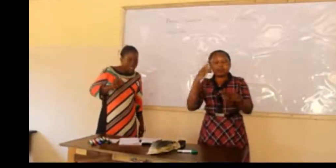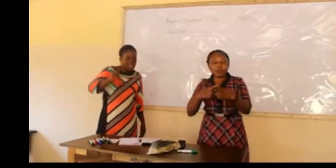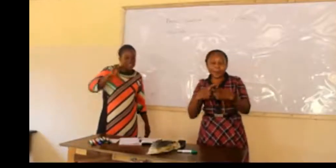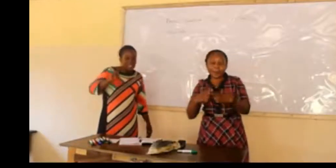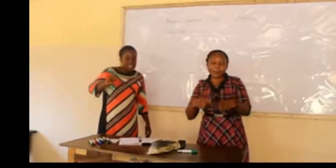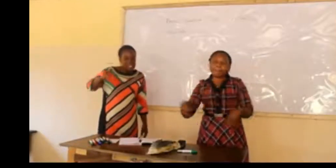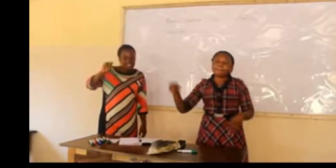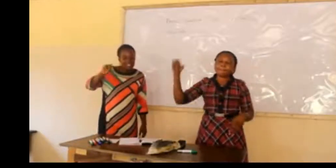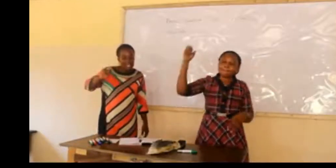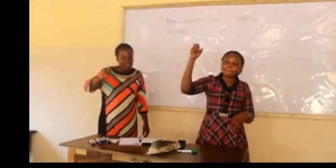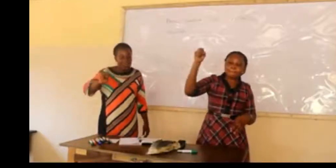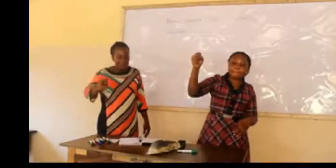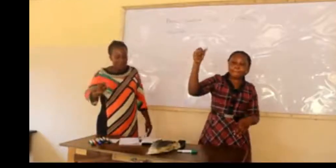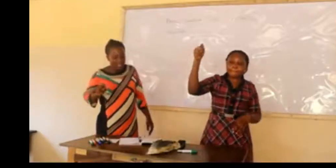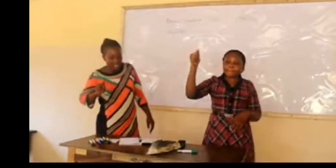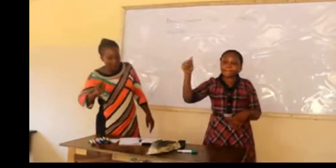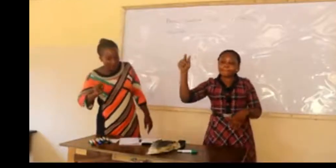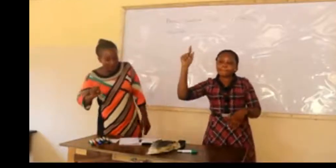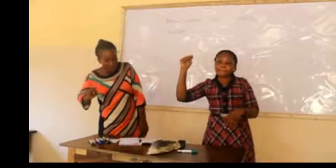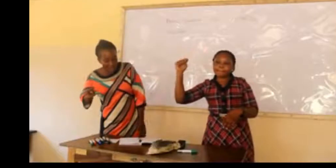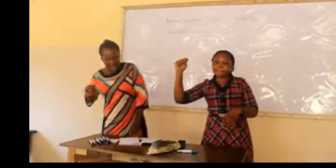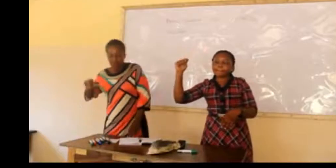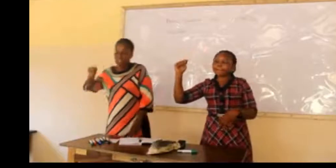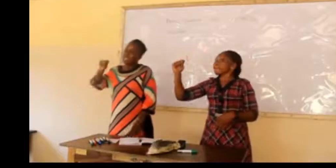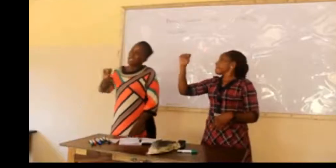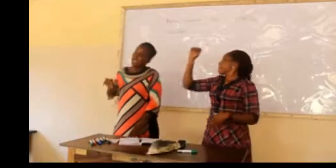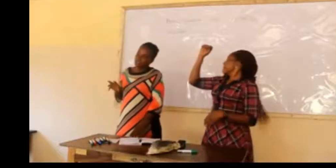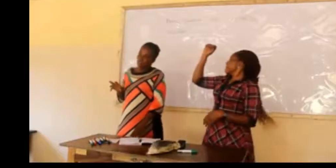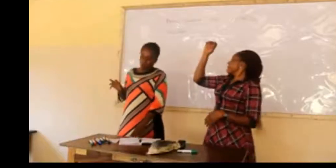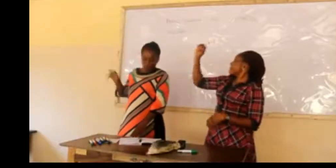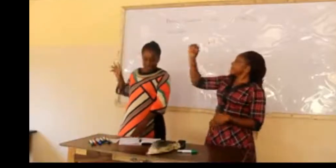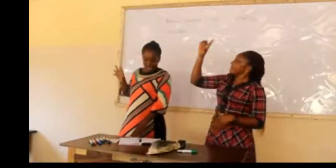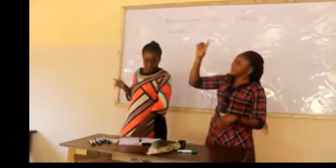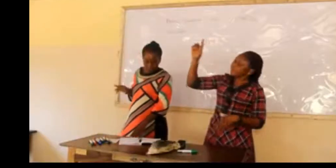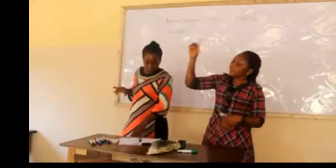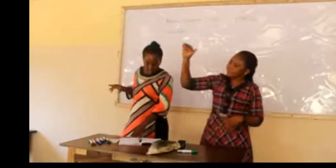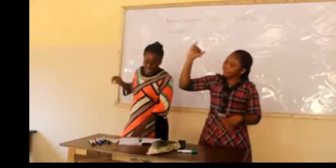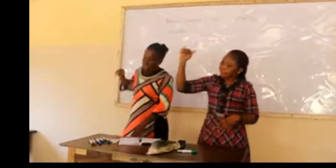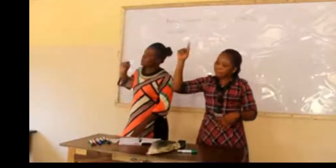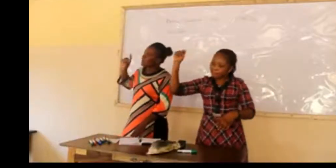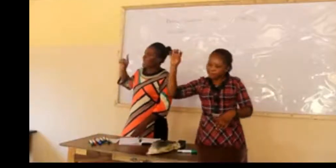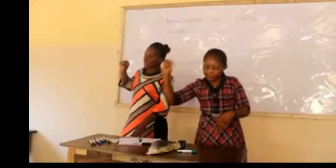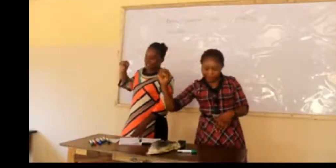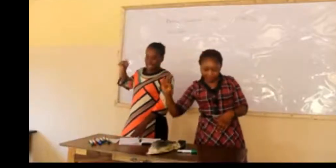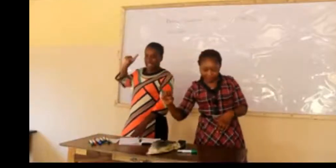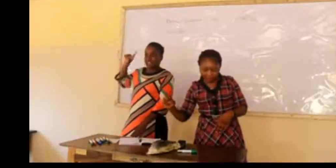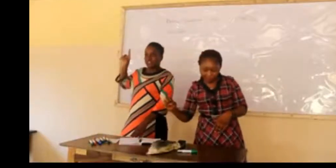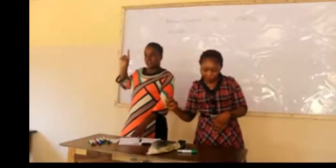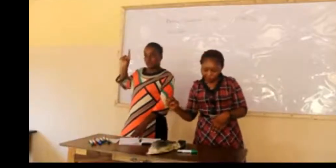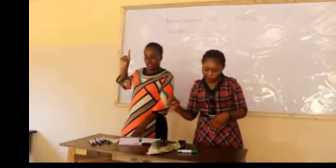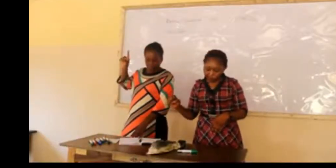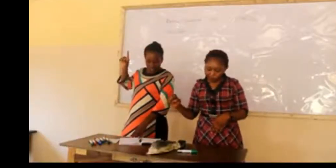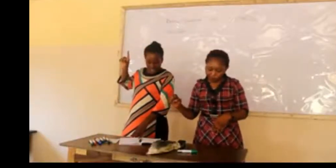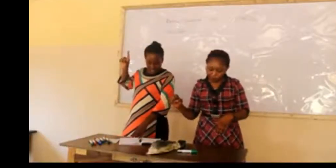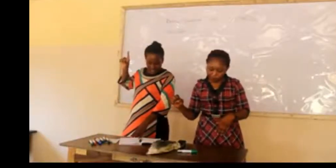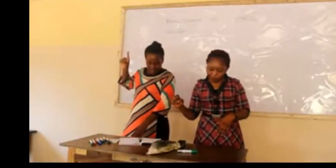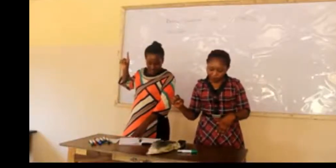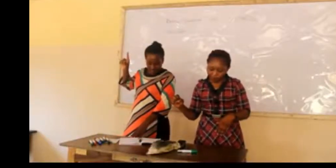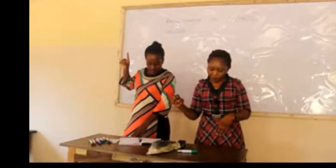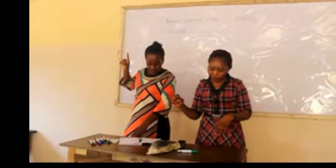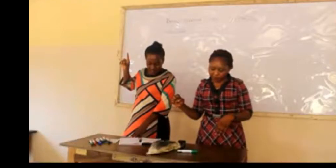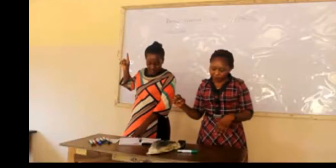So, a satellite is any object that moves around the earth or any body in space, like the celestial